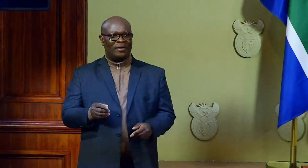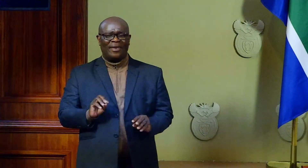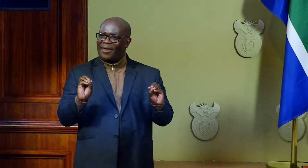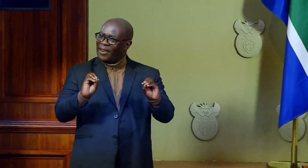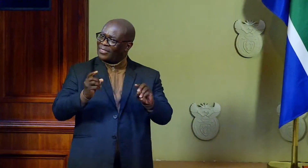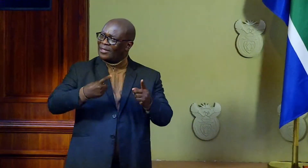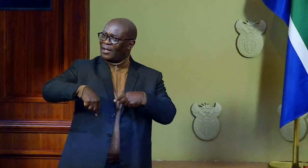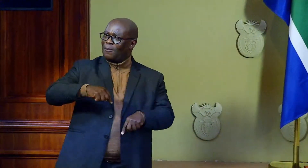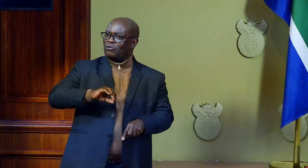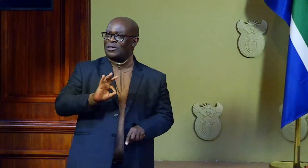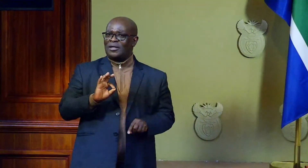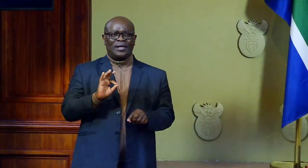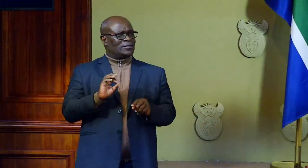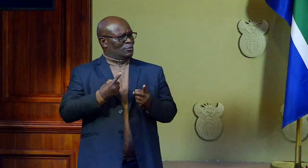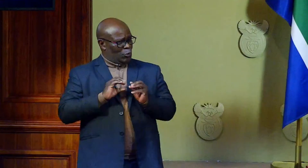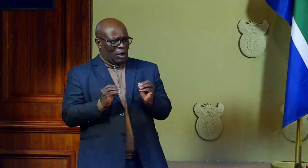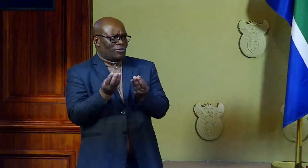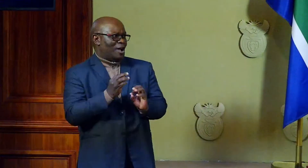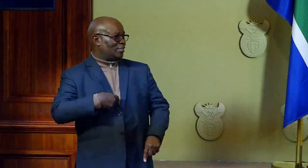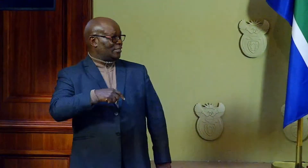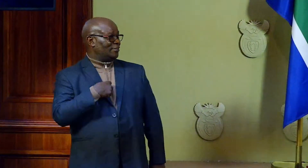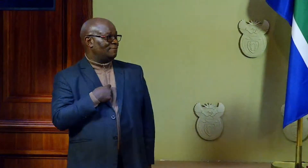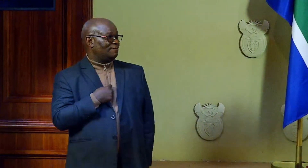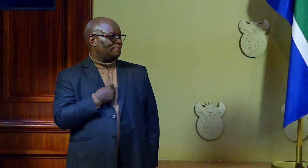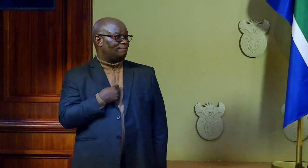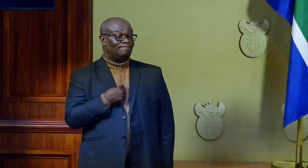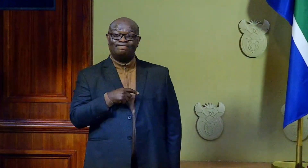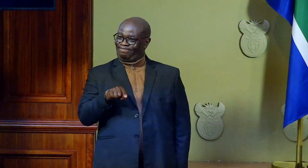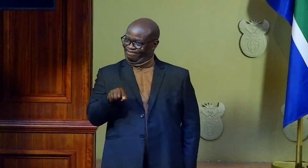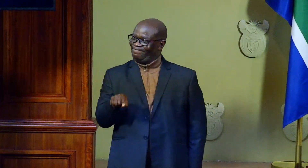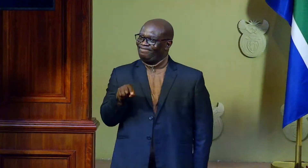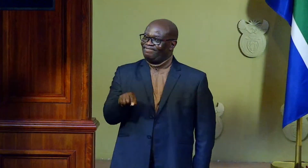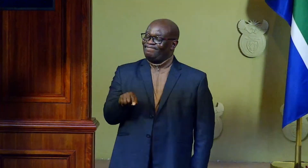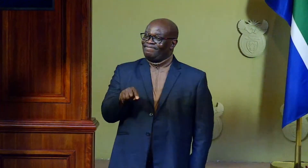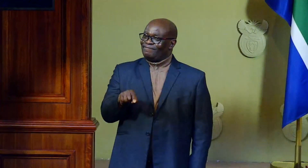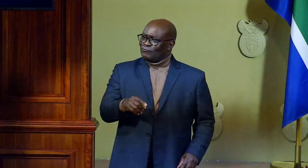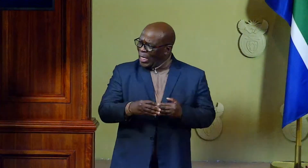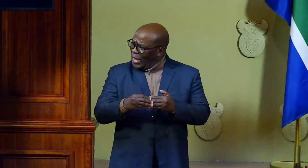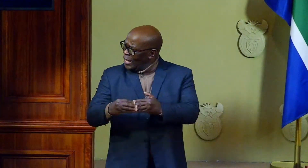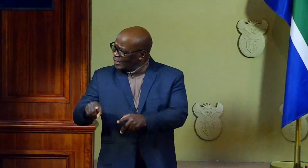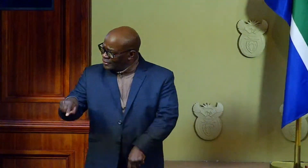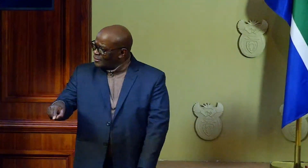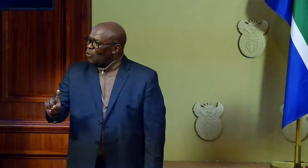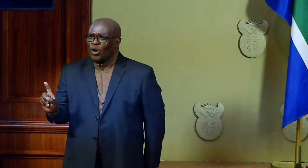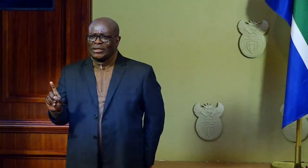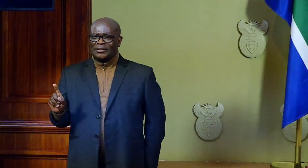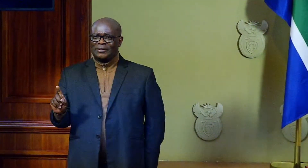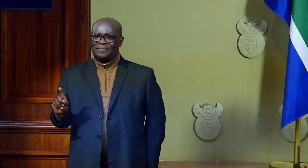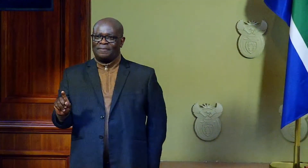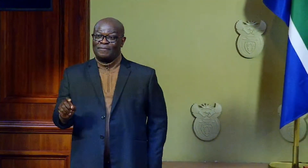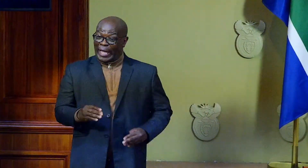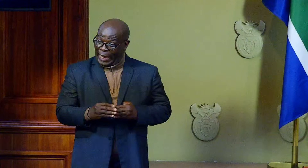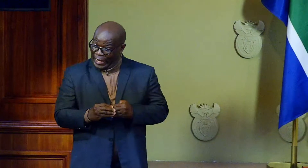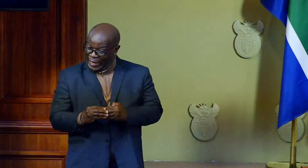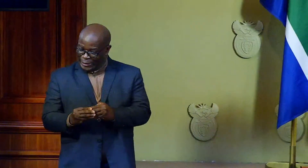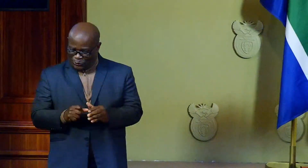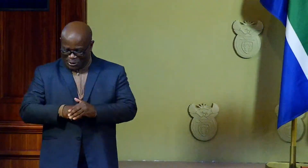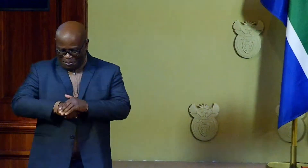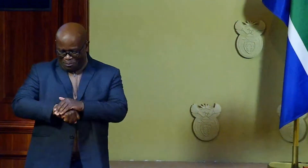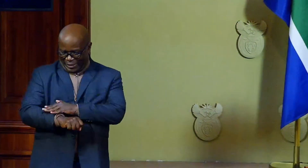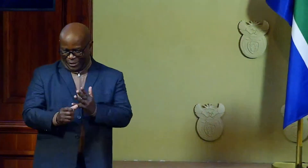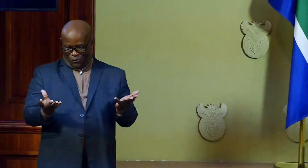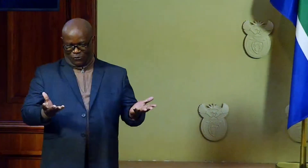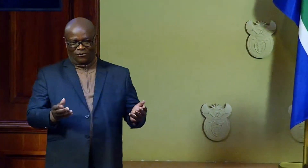represent ourselves. That's where the birth of Nothing About Us Without Us came about. And then this led